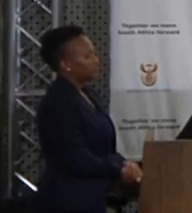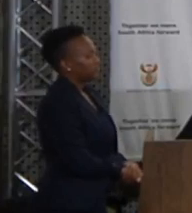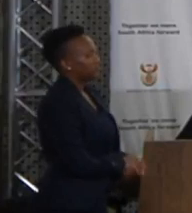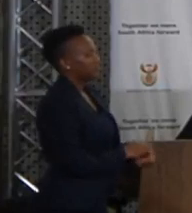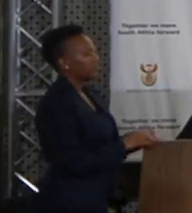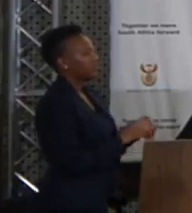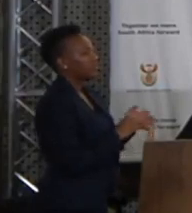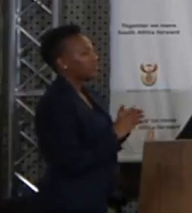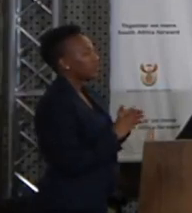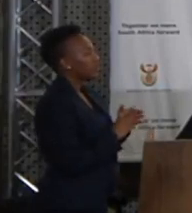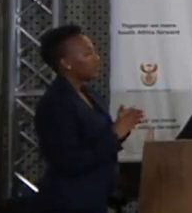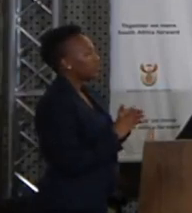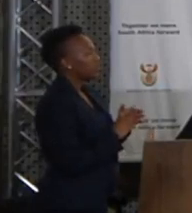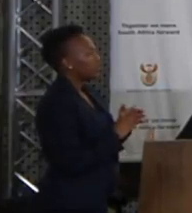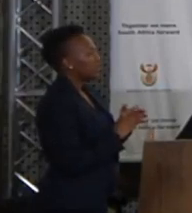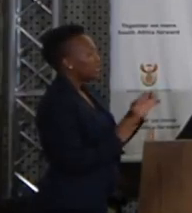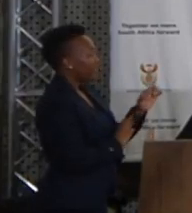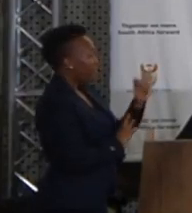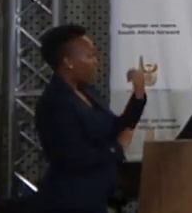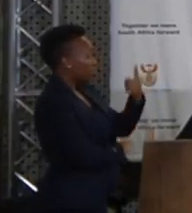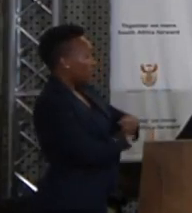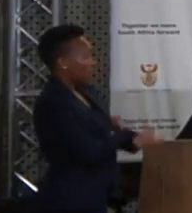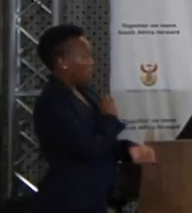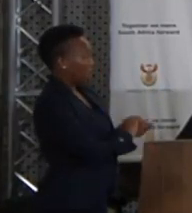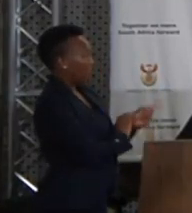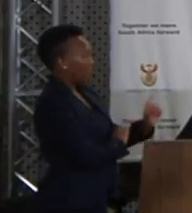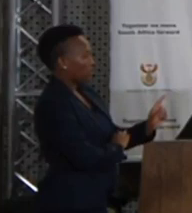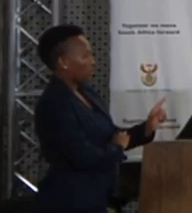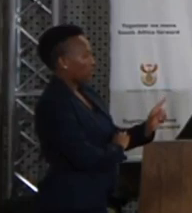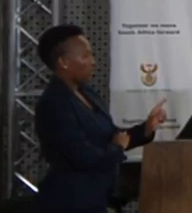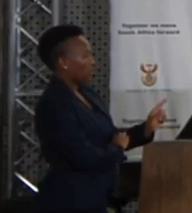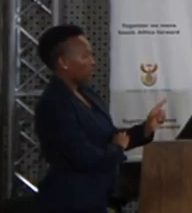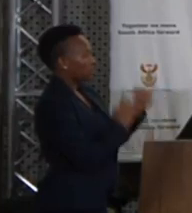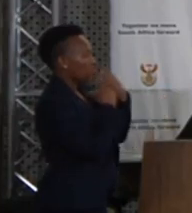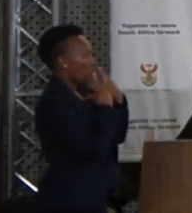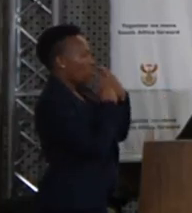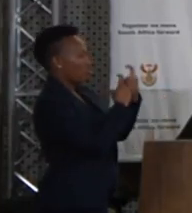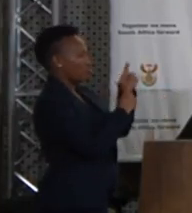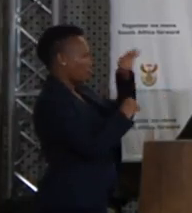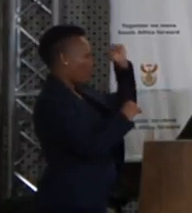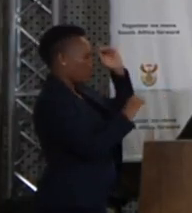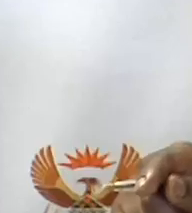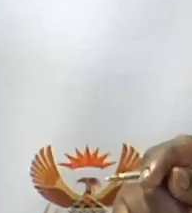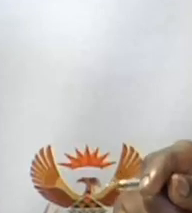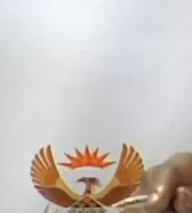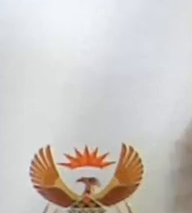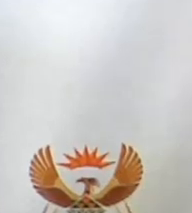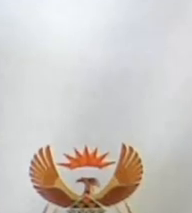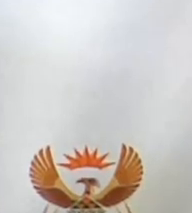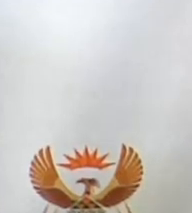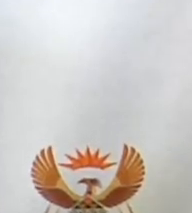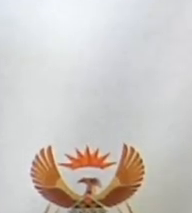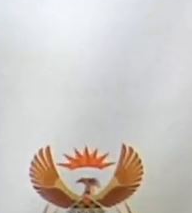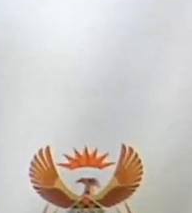The main complaint on the first day is that we send the police in Sentin rather than